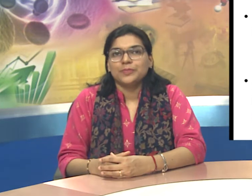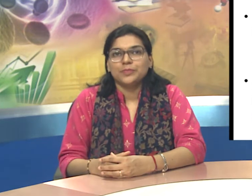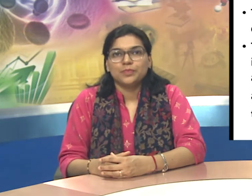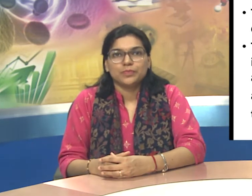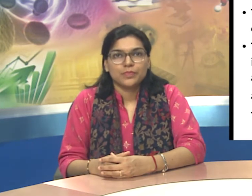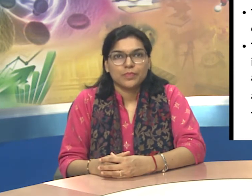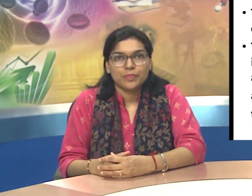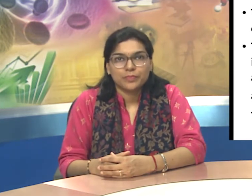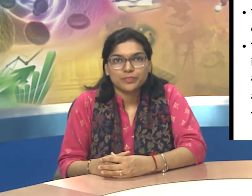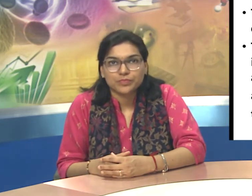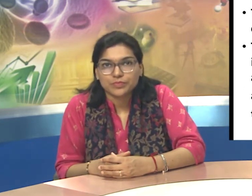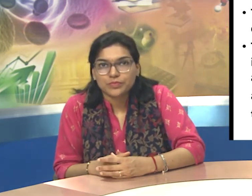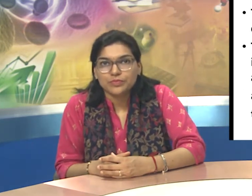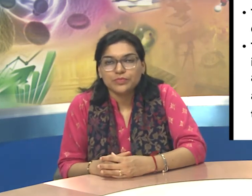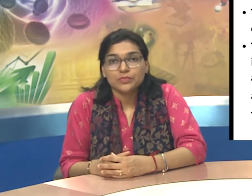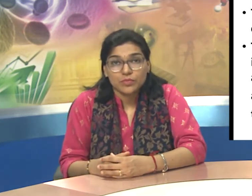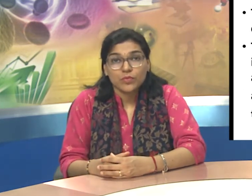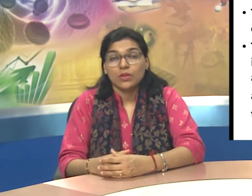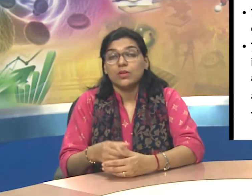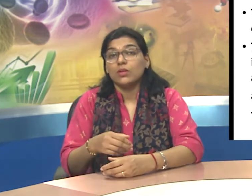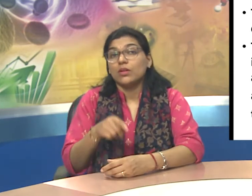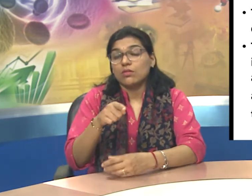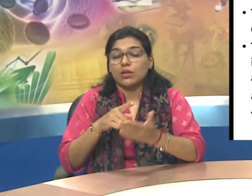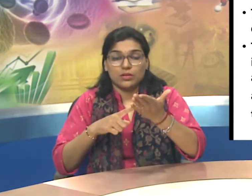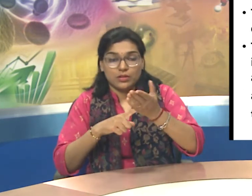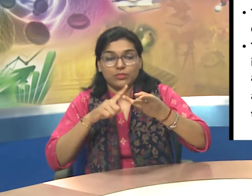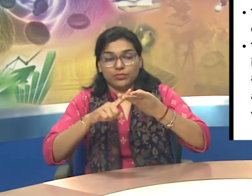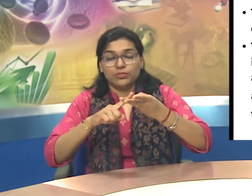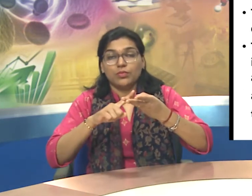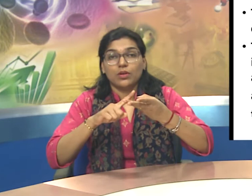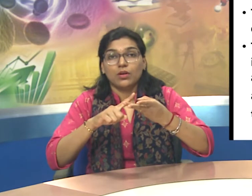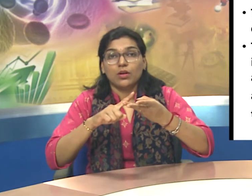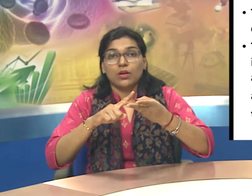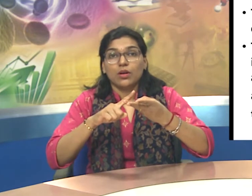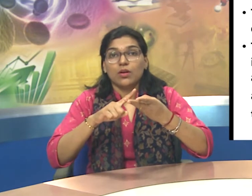companies, both government agencies or both agencies.